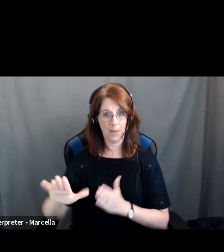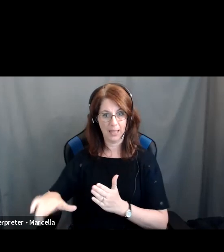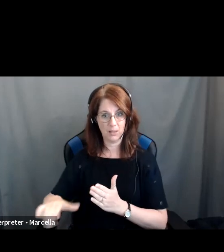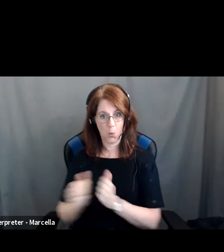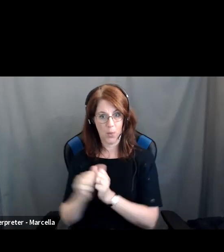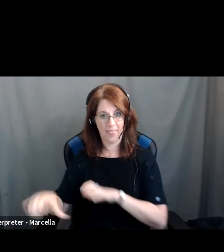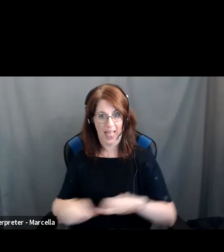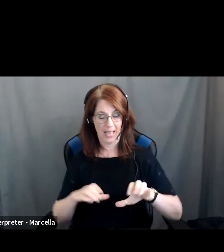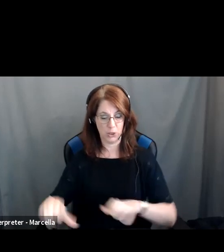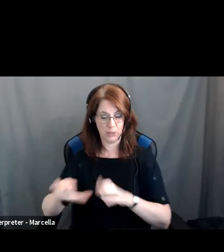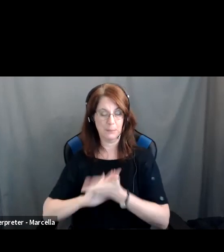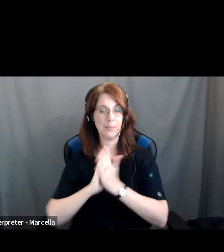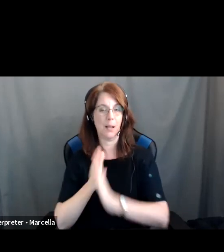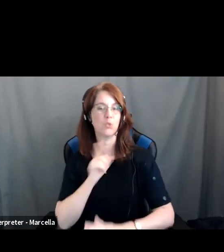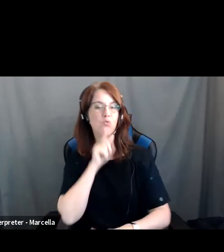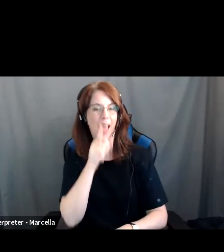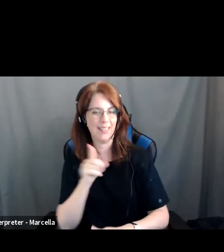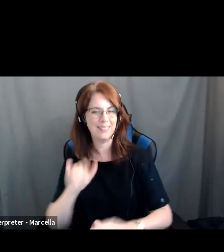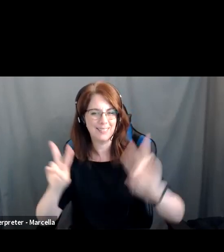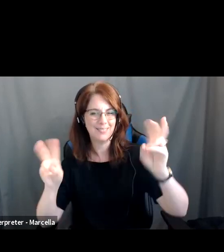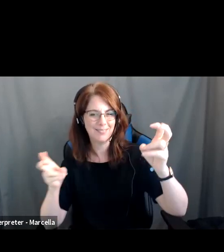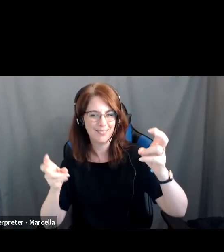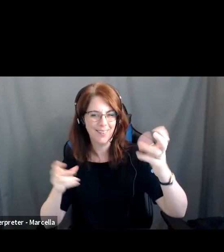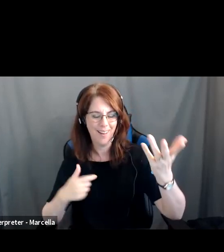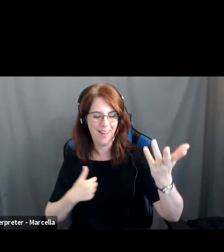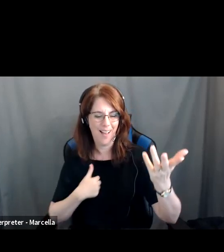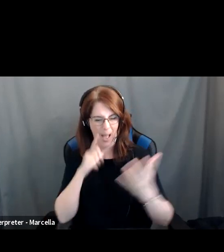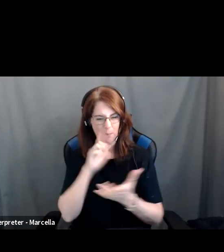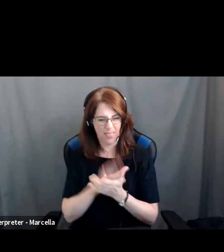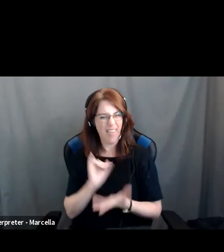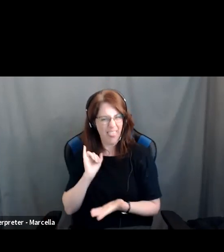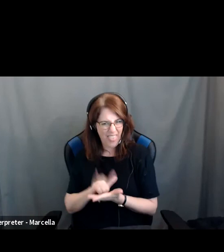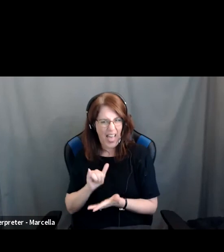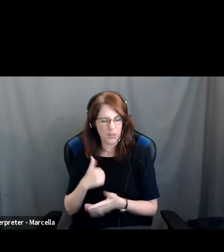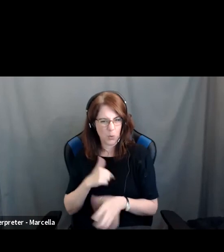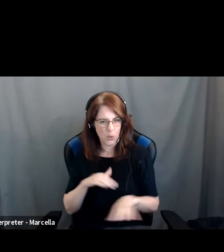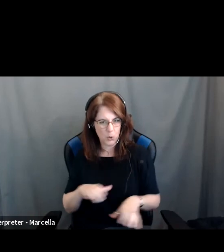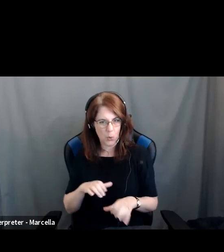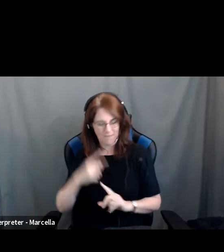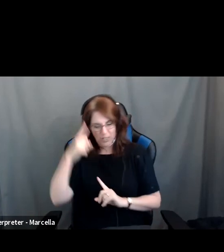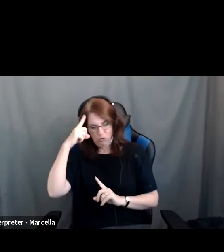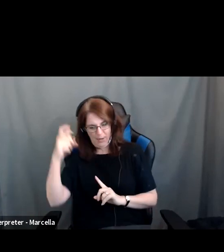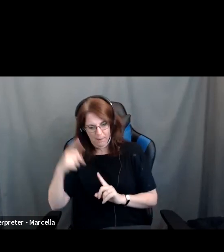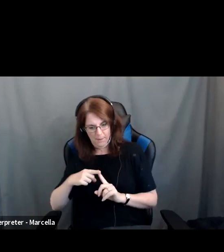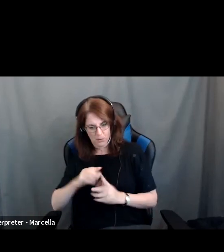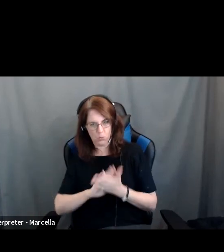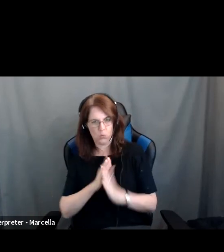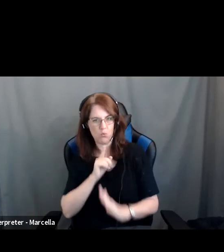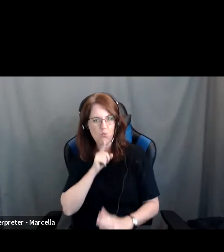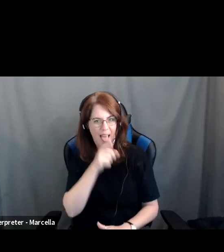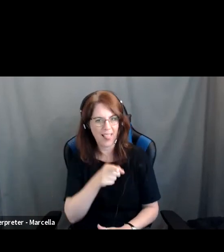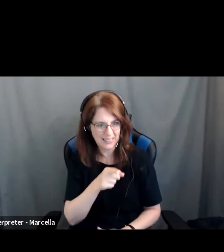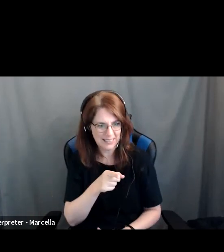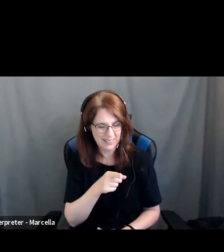actions becomes reality. And I believe that that's what we're working on, is going from dream to reality.